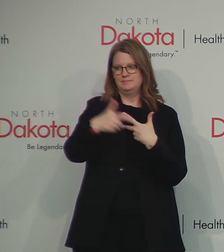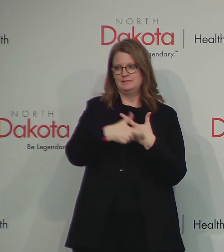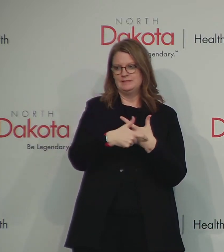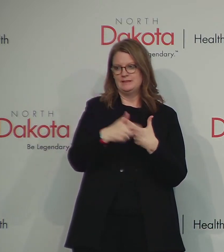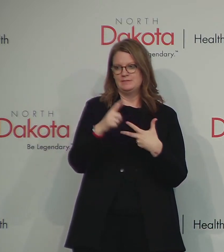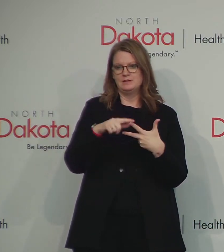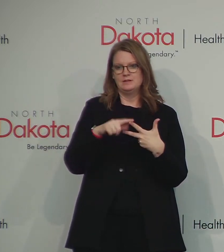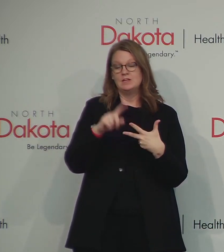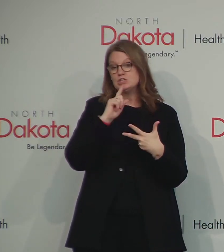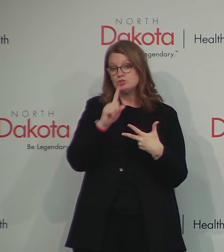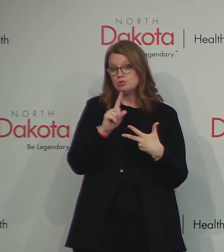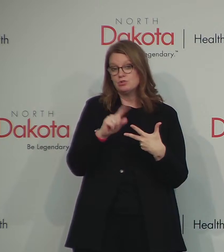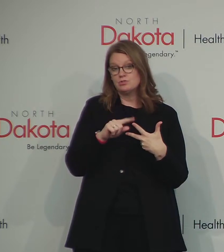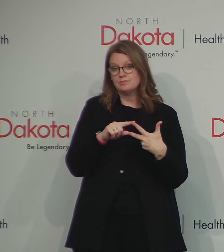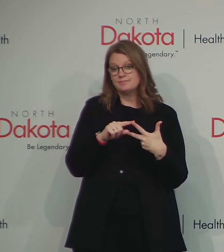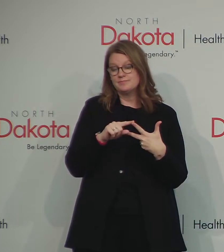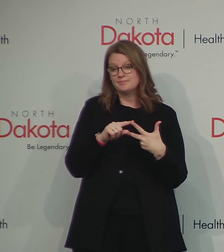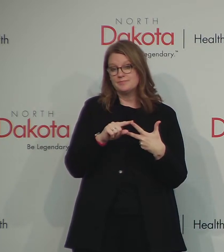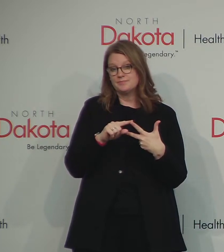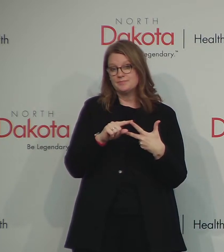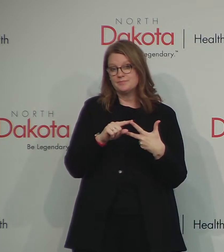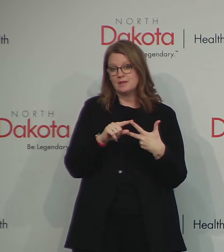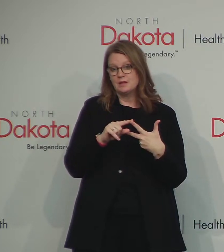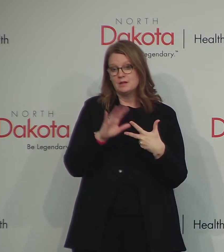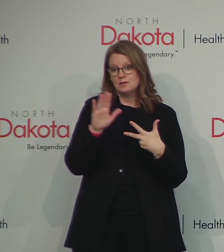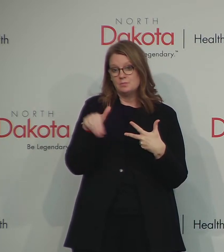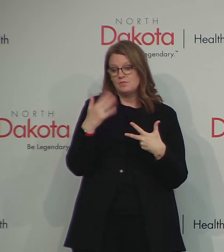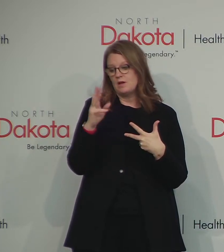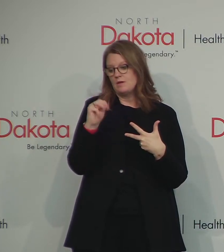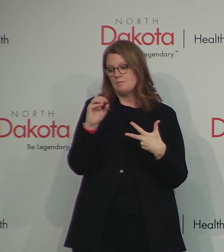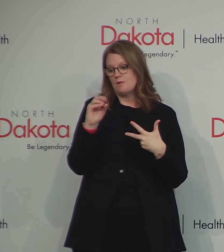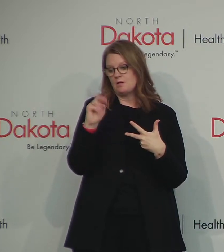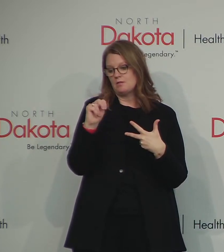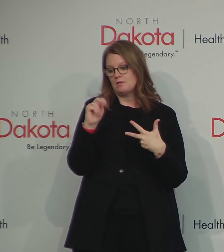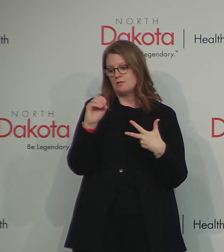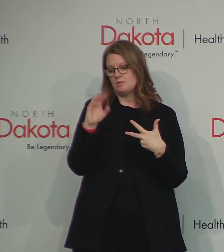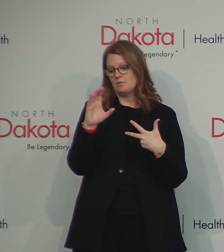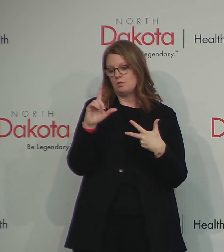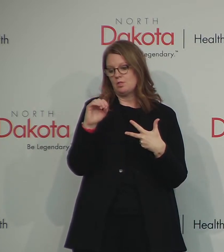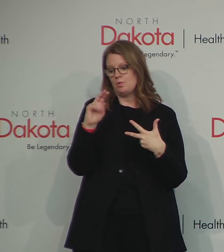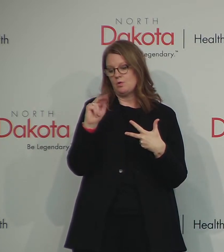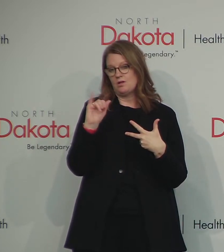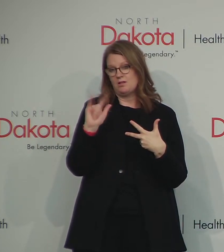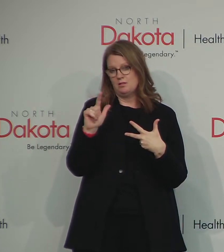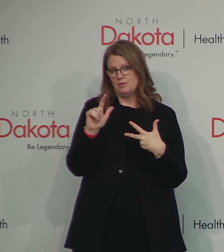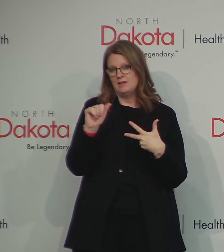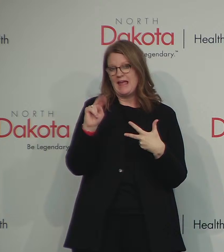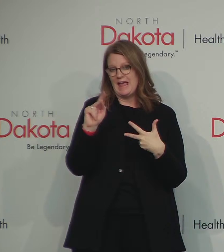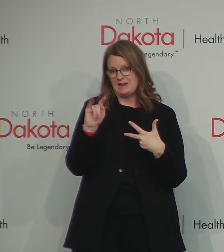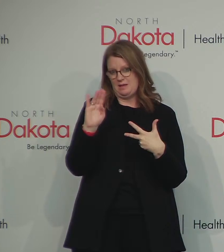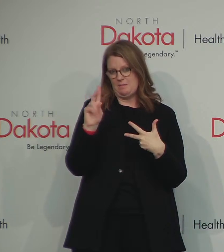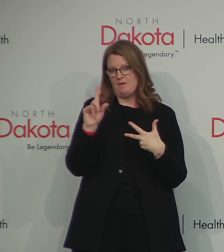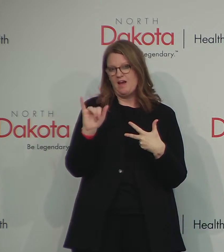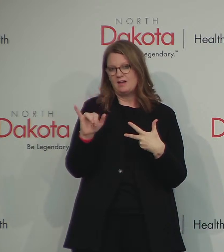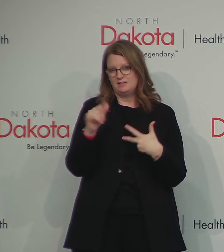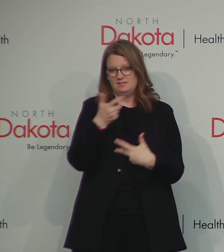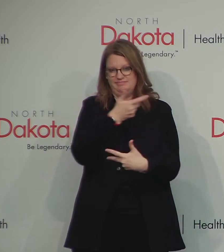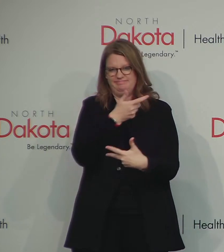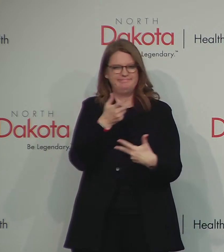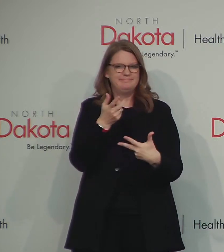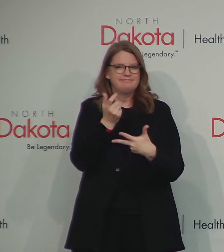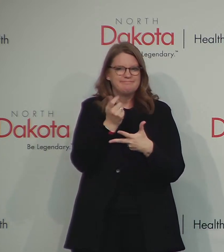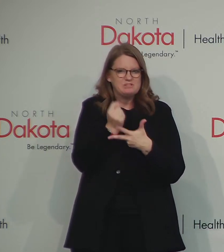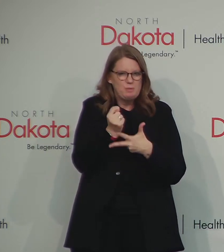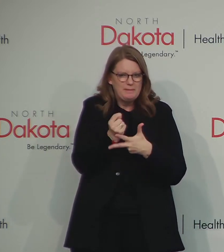making sure that we're doing a great job of delivering monoclonal antibody treatments to those people who test positive. We'll talk more about that